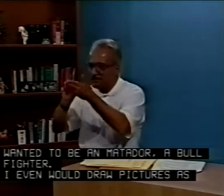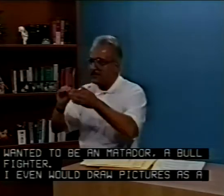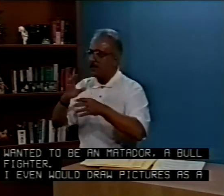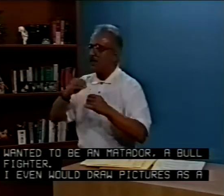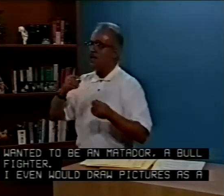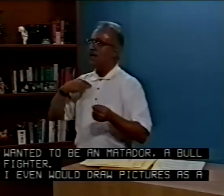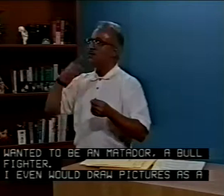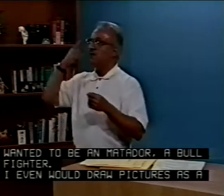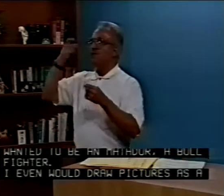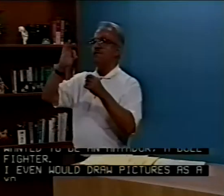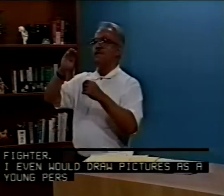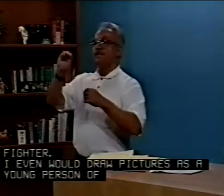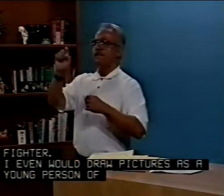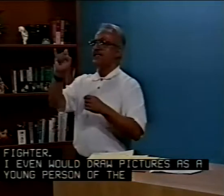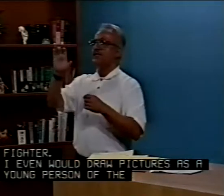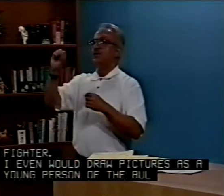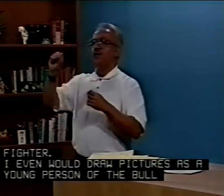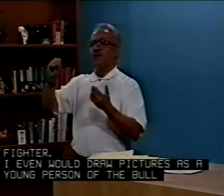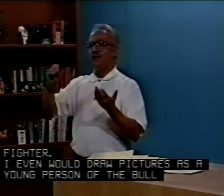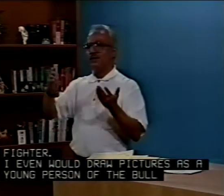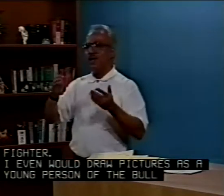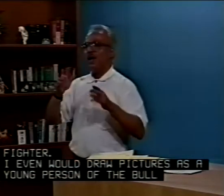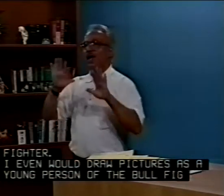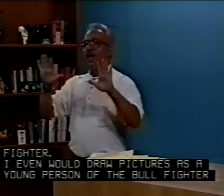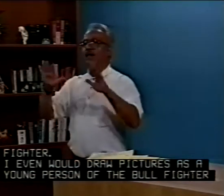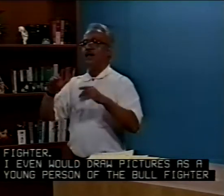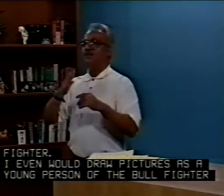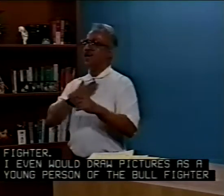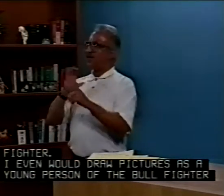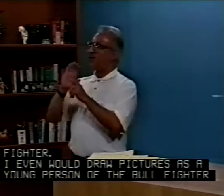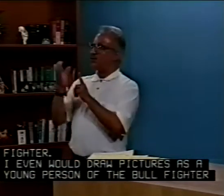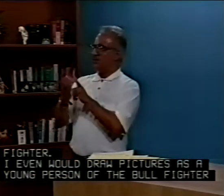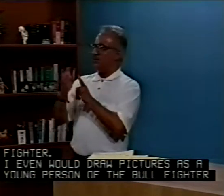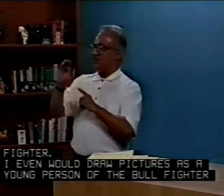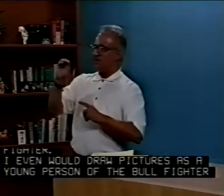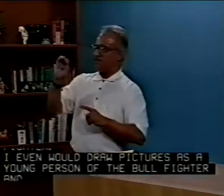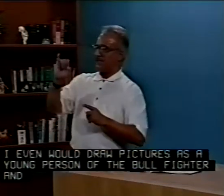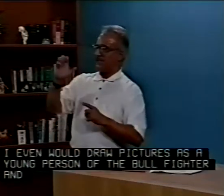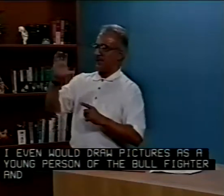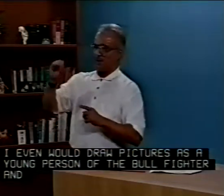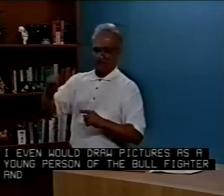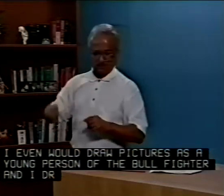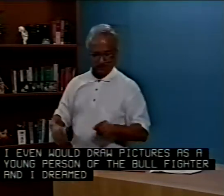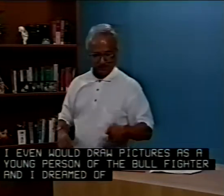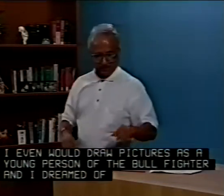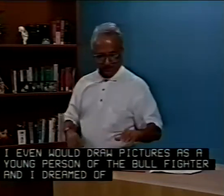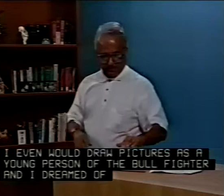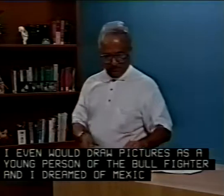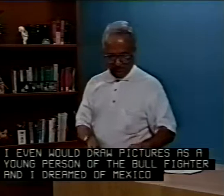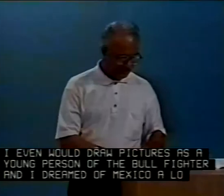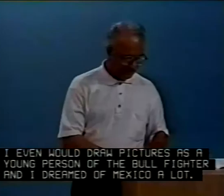bullfighters. And I dreamed of Mexico a lot. That was part of my culture.